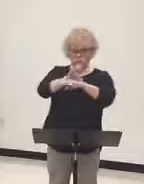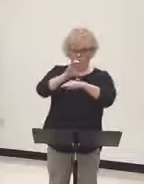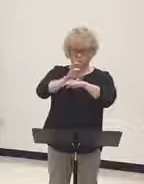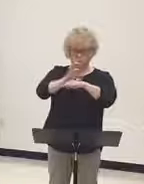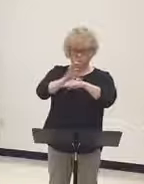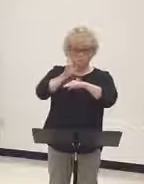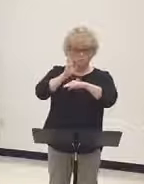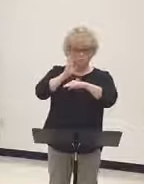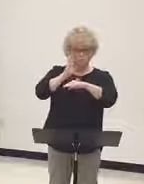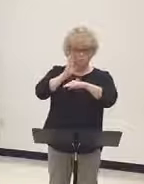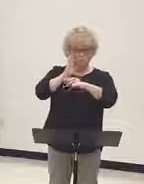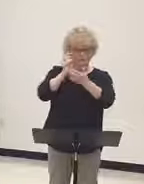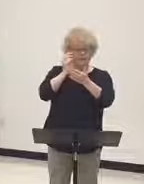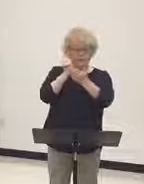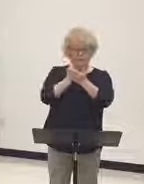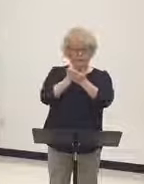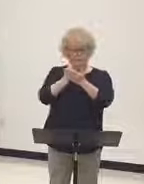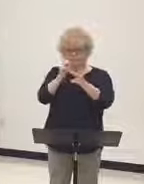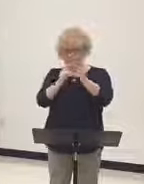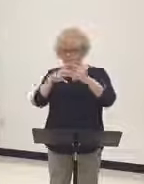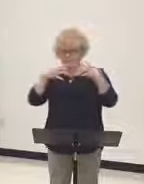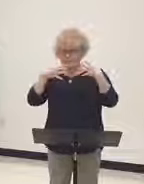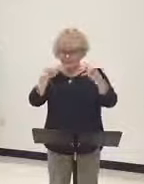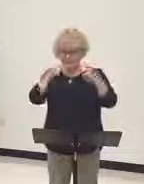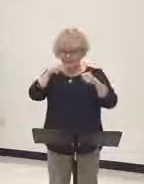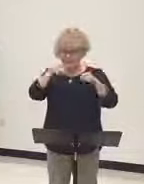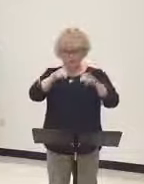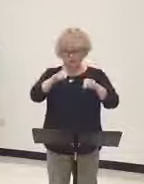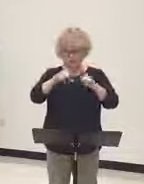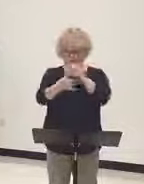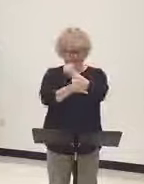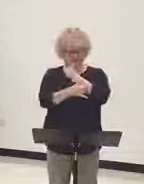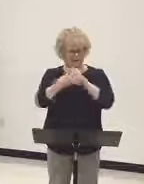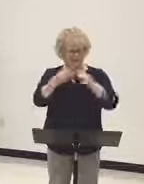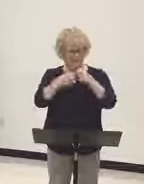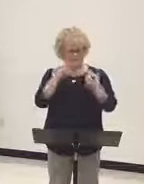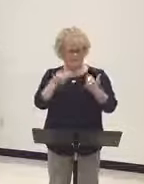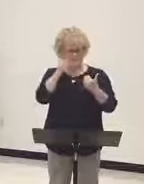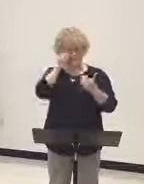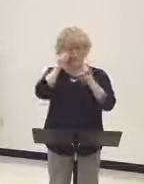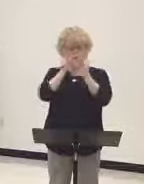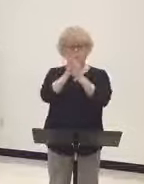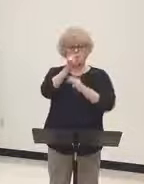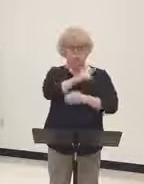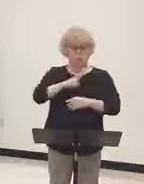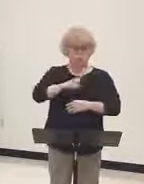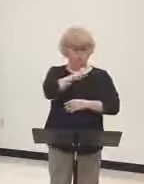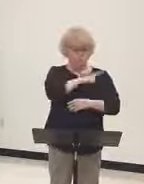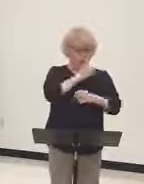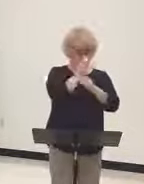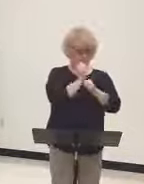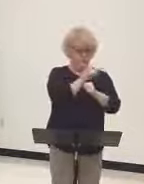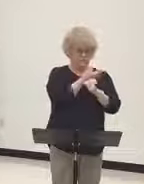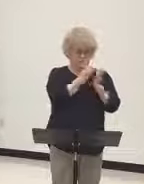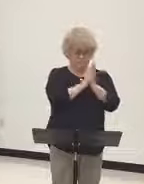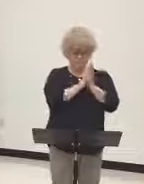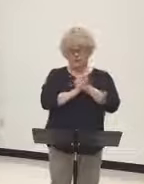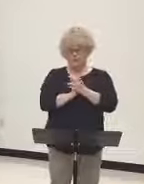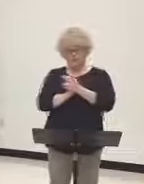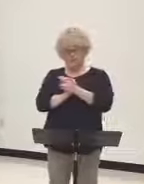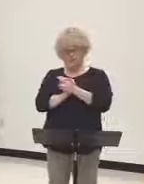source of healing to the country's current civil strife, we pray to the Lord. Lord, receive our